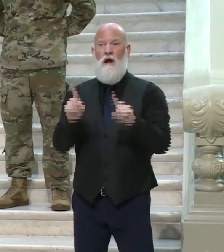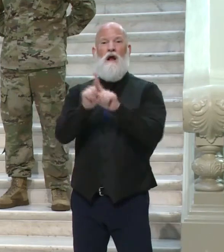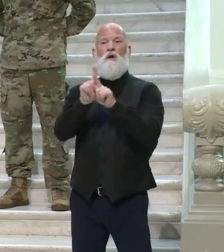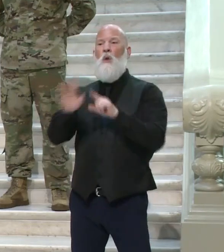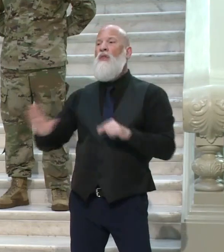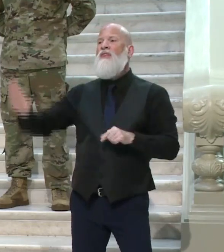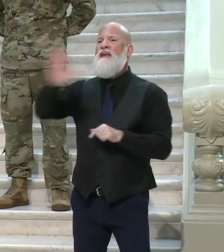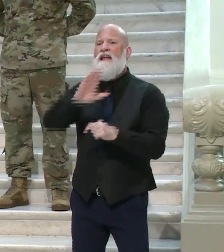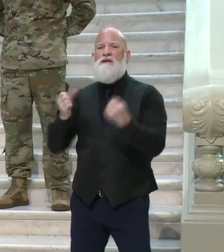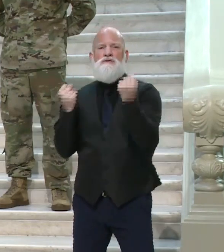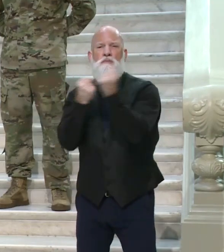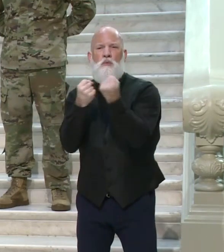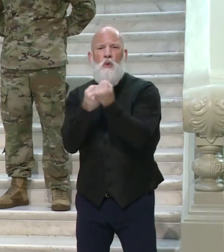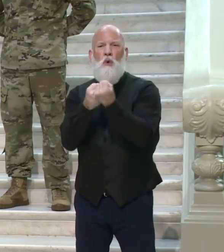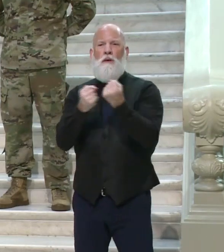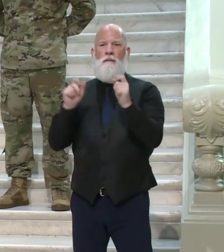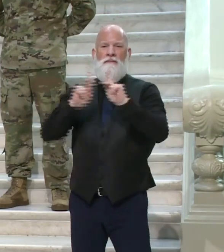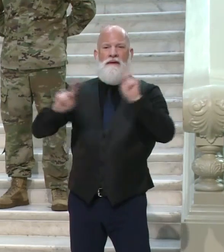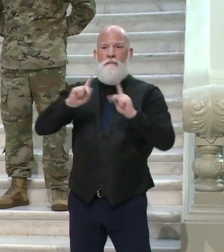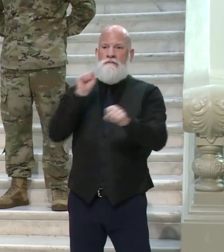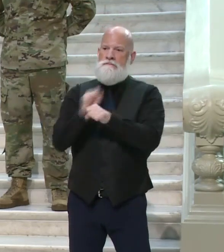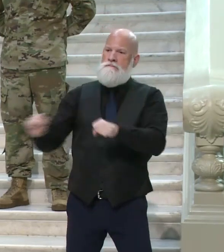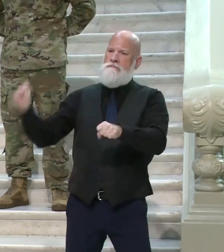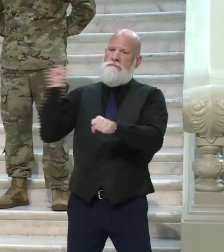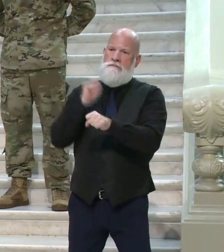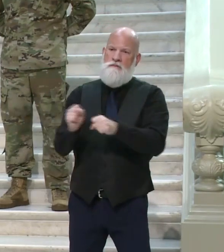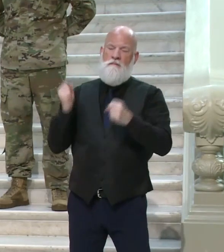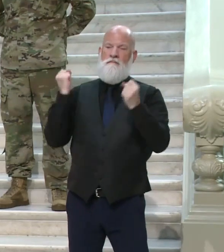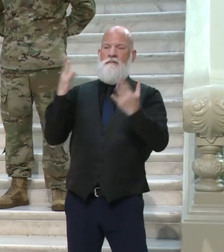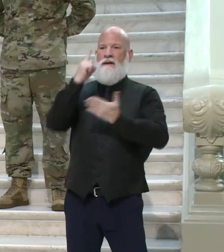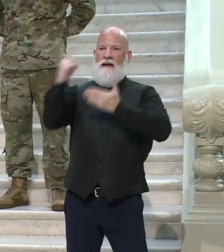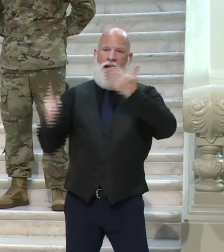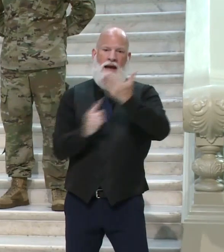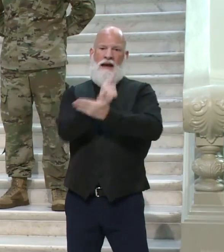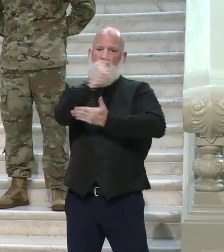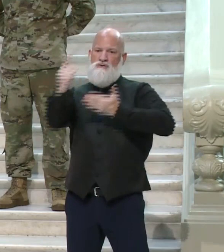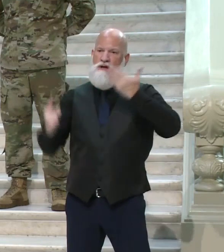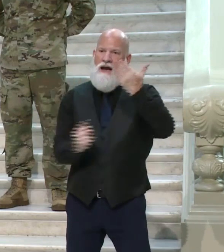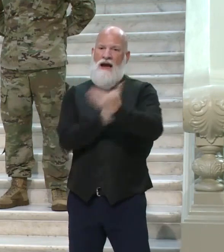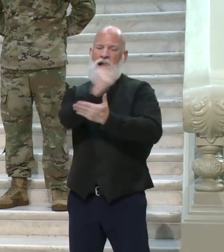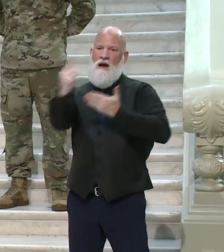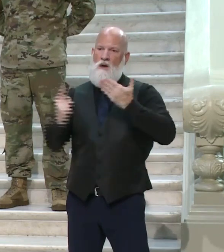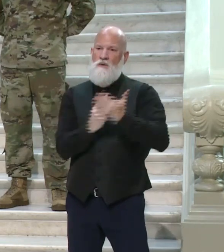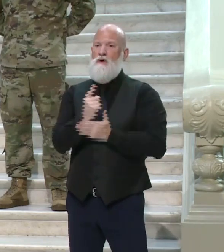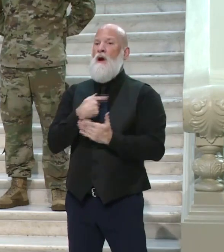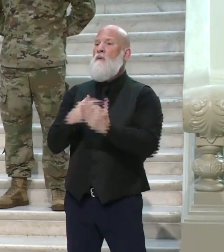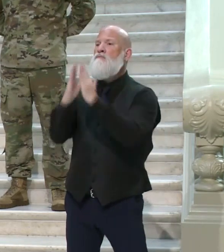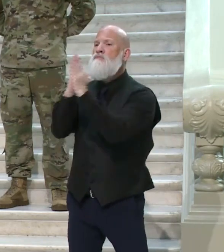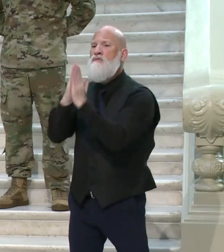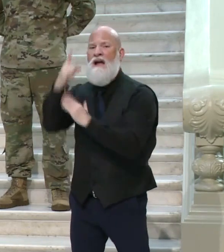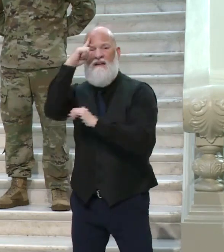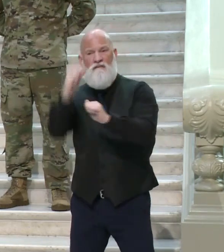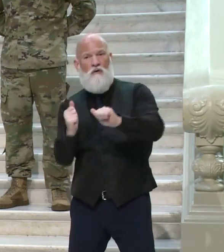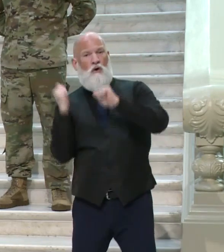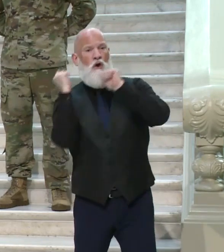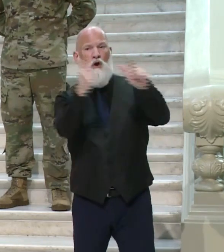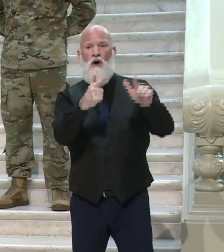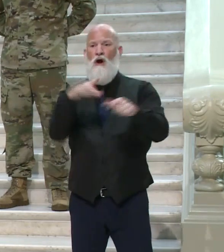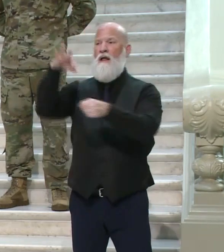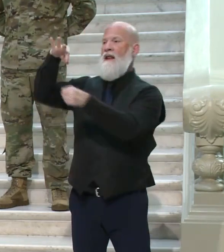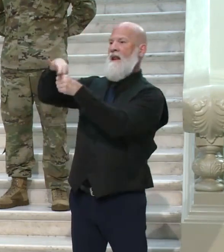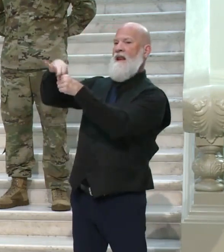while they are working long hours away from home. Pray for all our elected officials, from the